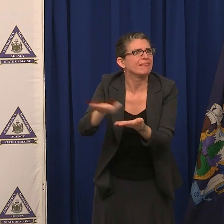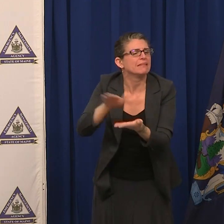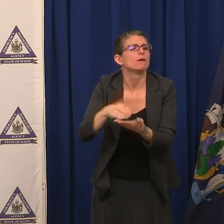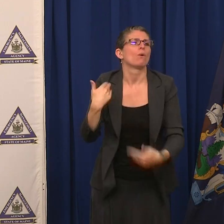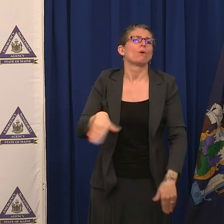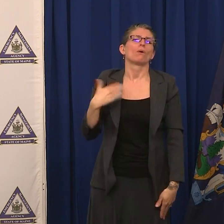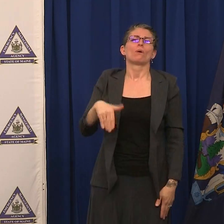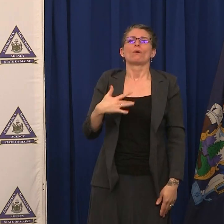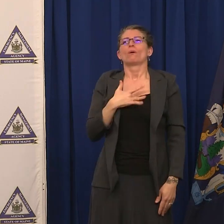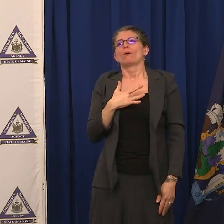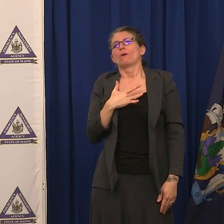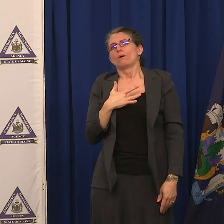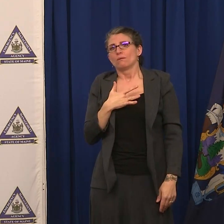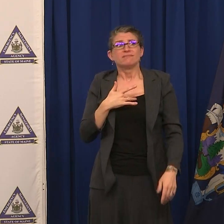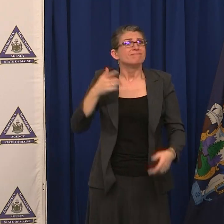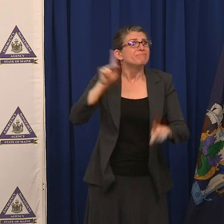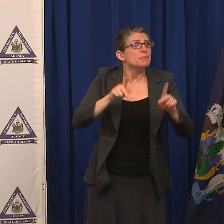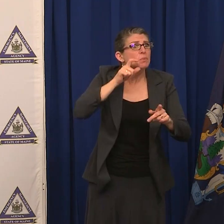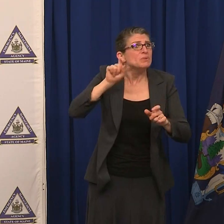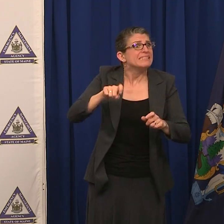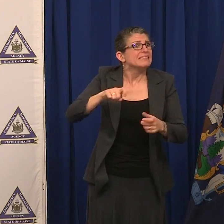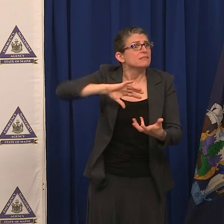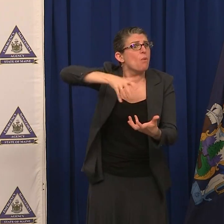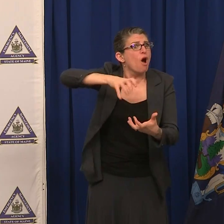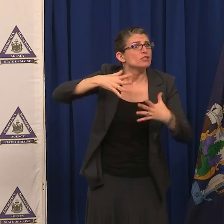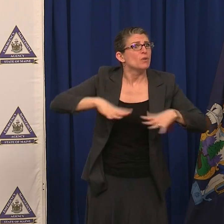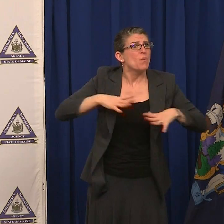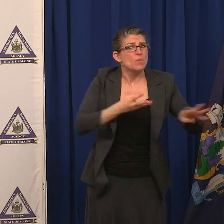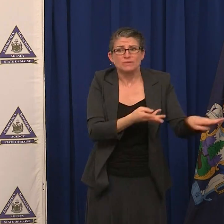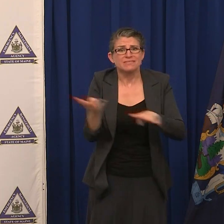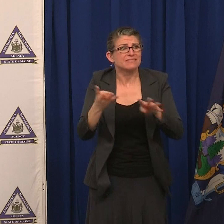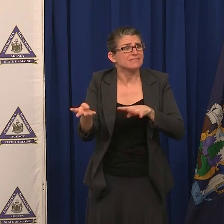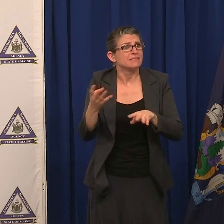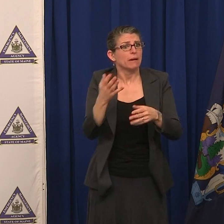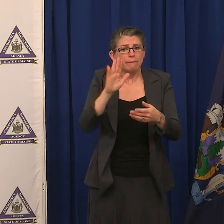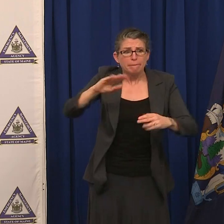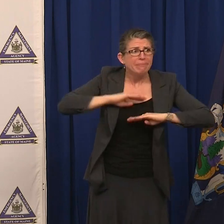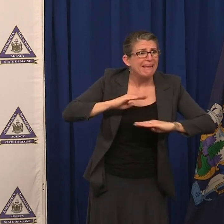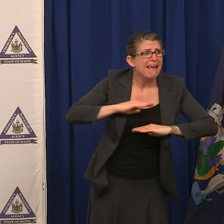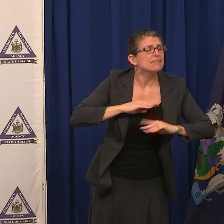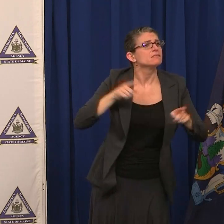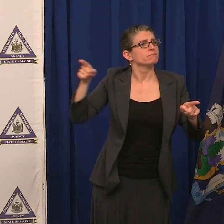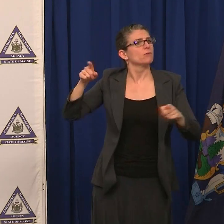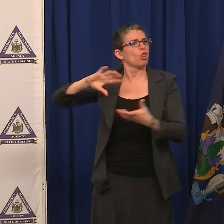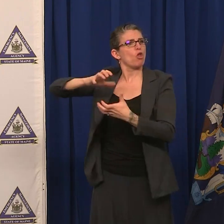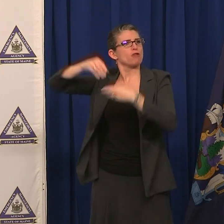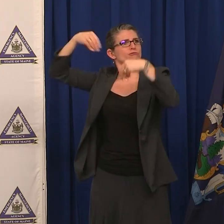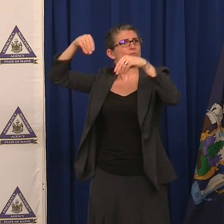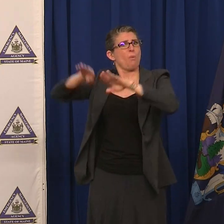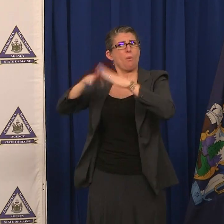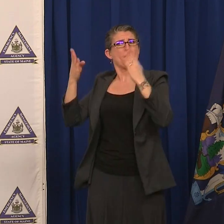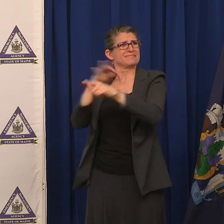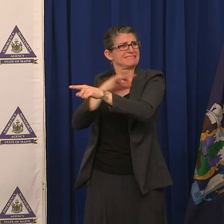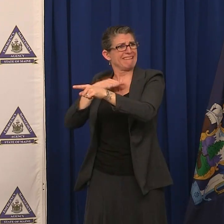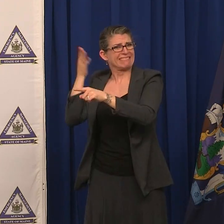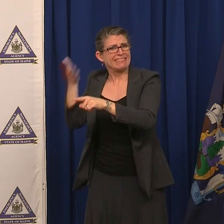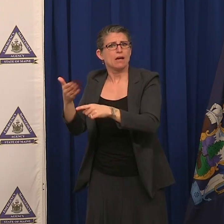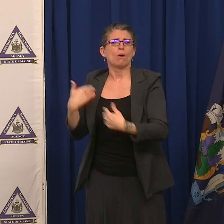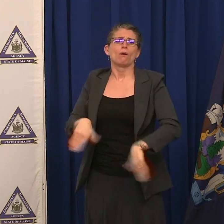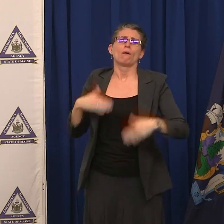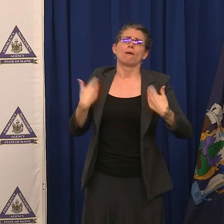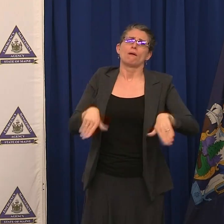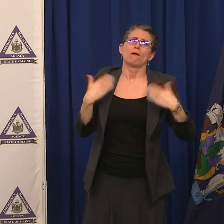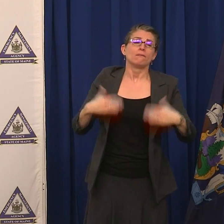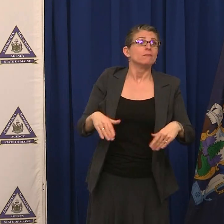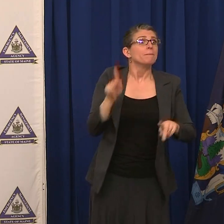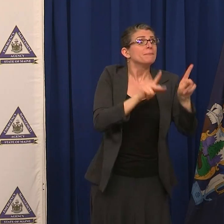sanitizing the linens, the people who you might not see when you or one of your loved ones goes